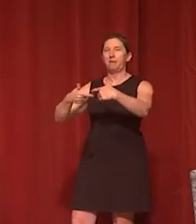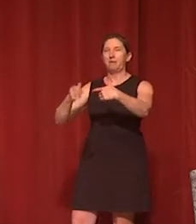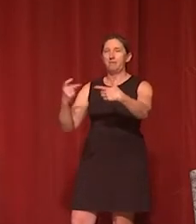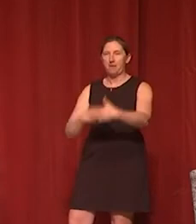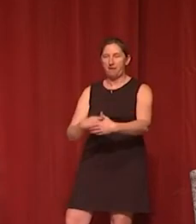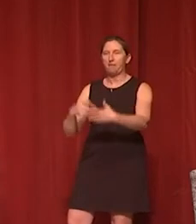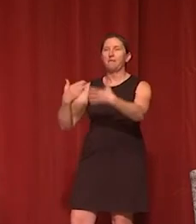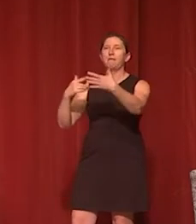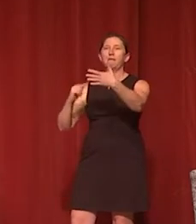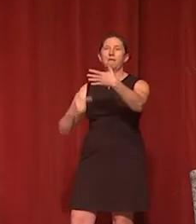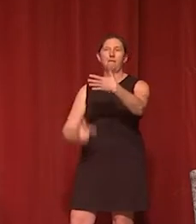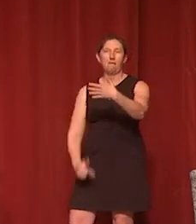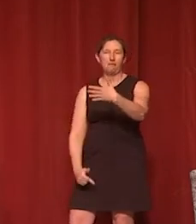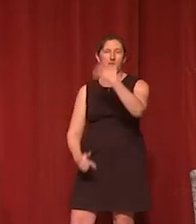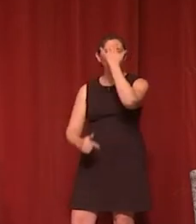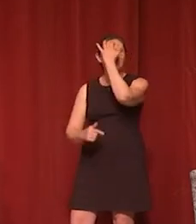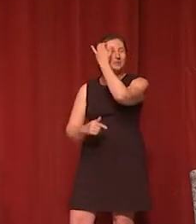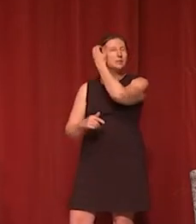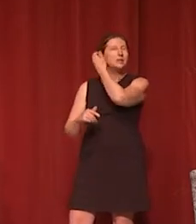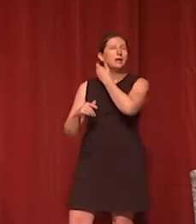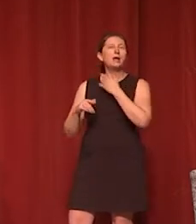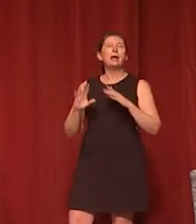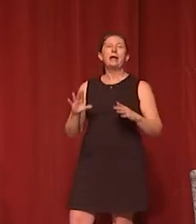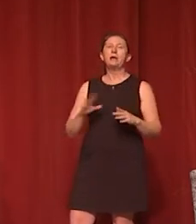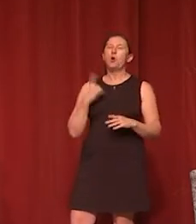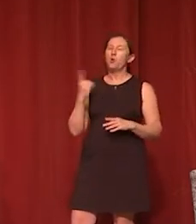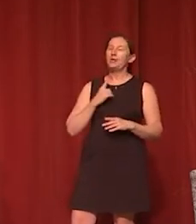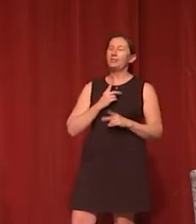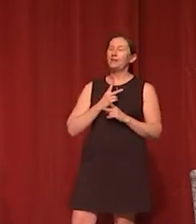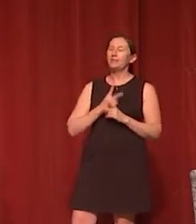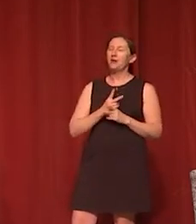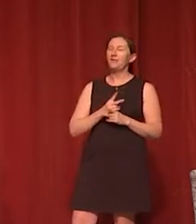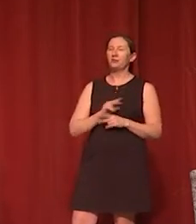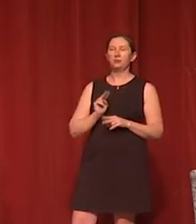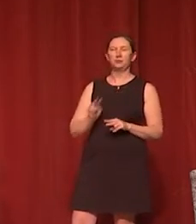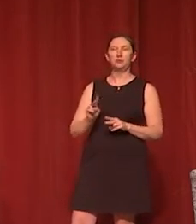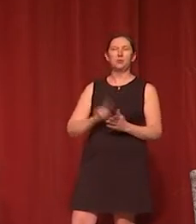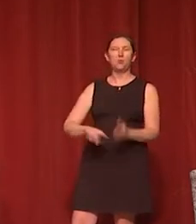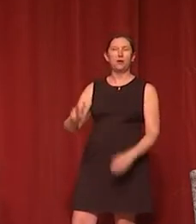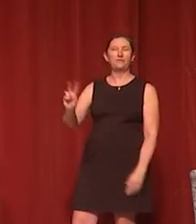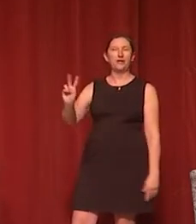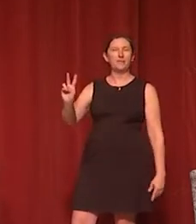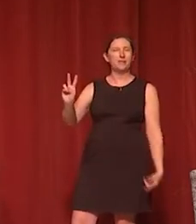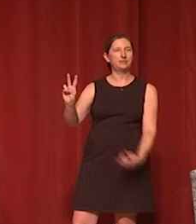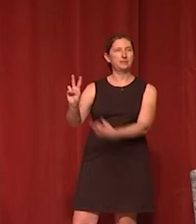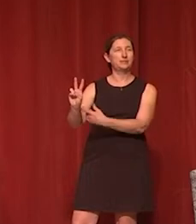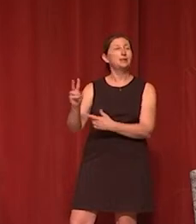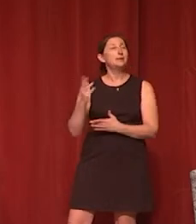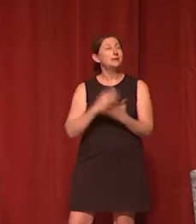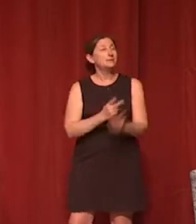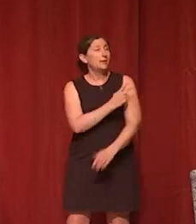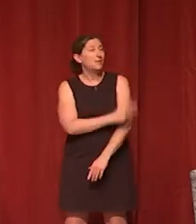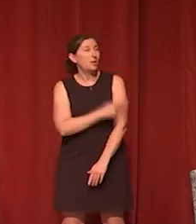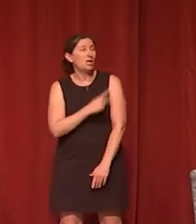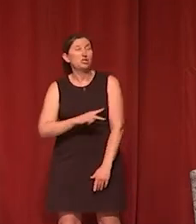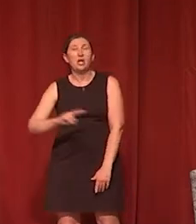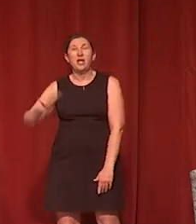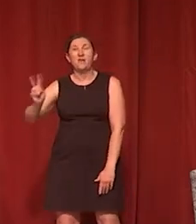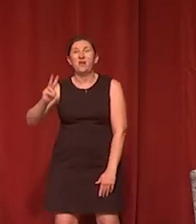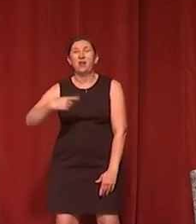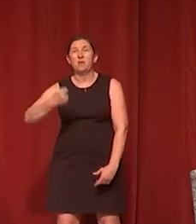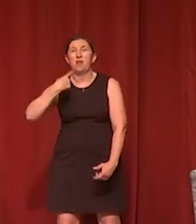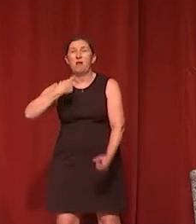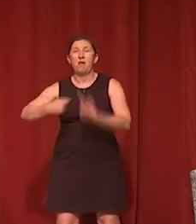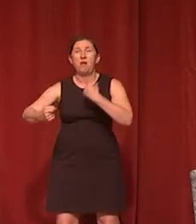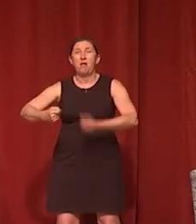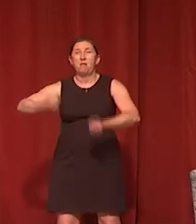that's prescribed, but also being careful with vitamins, because I've seen some patients who take too many vitamins and